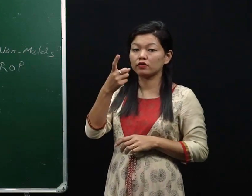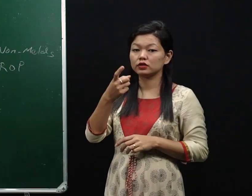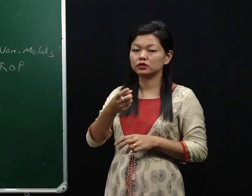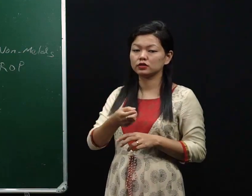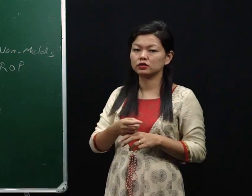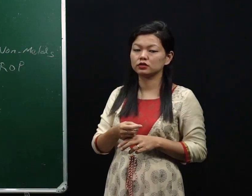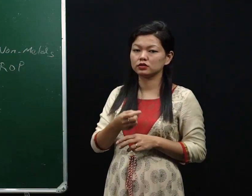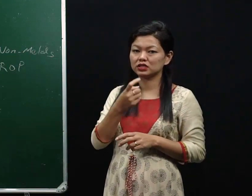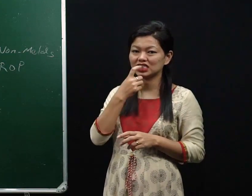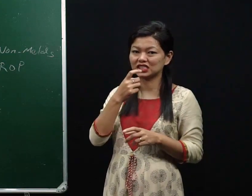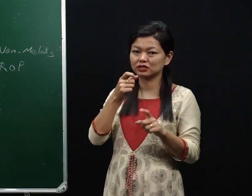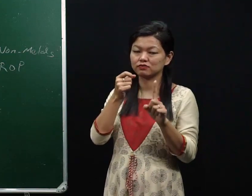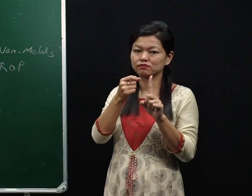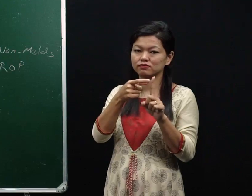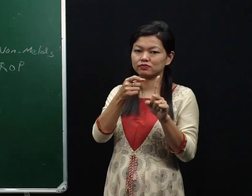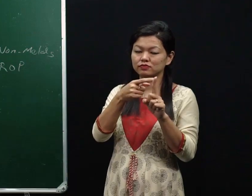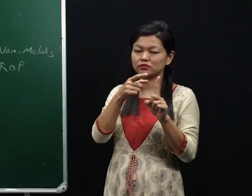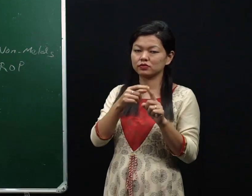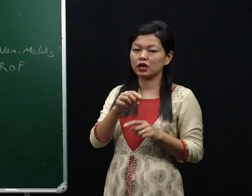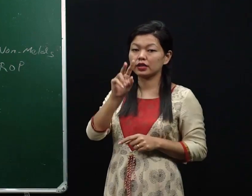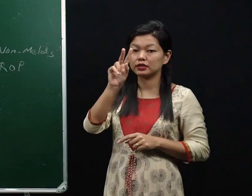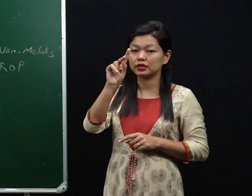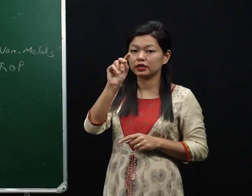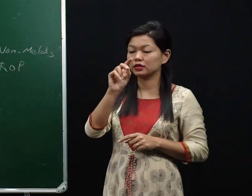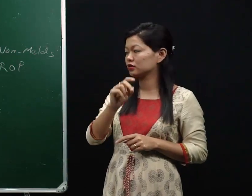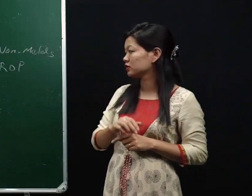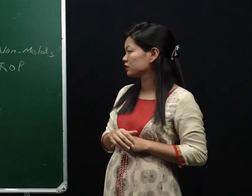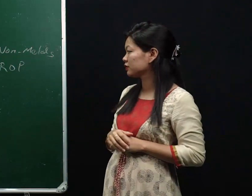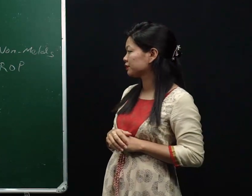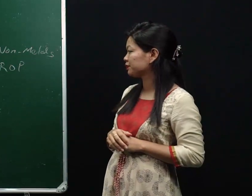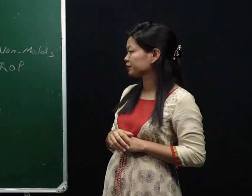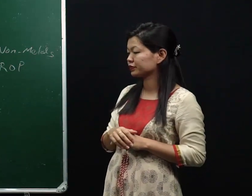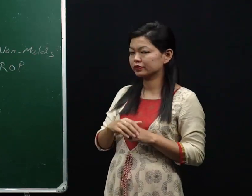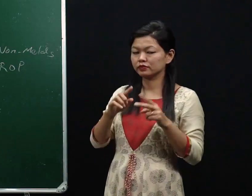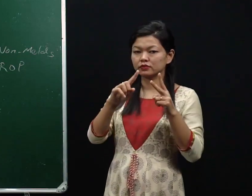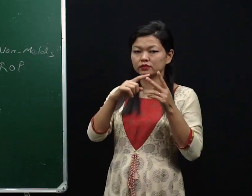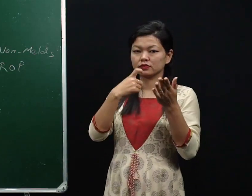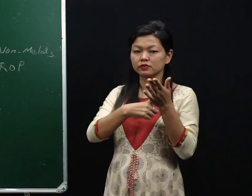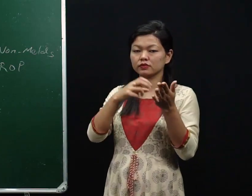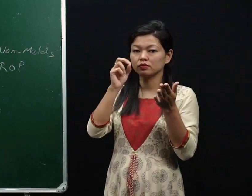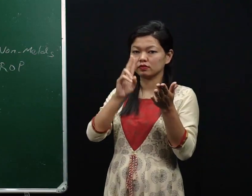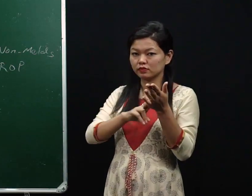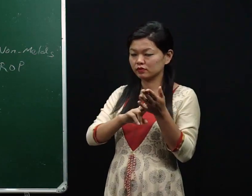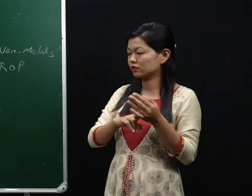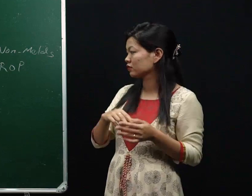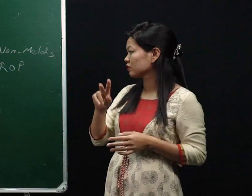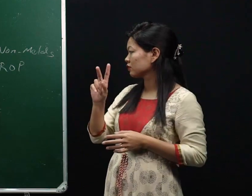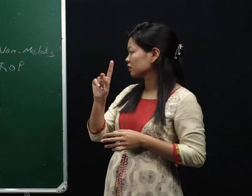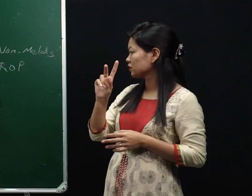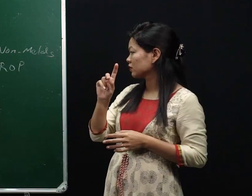and the other is coal, okay? Coal. Iron and coal.